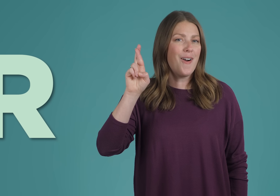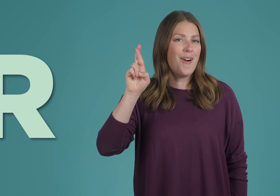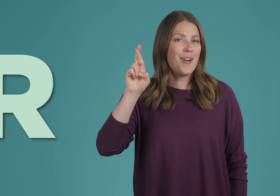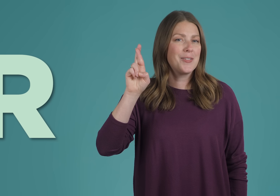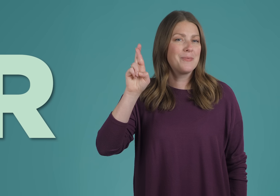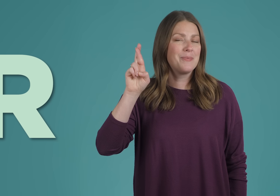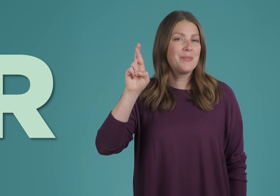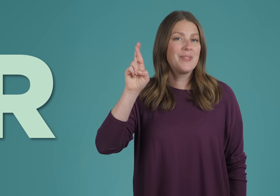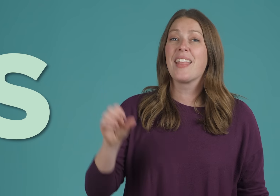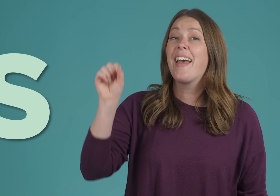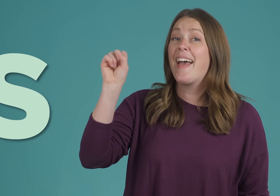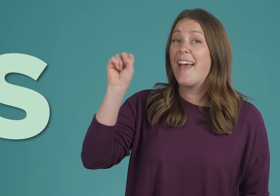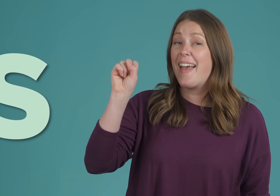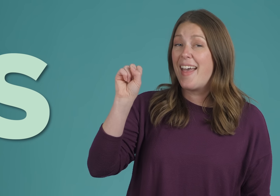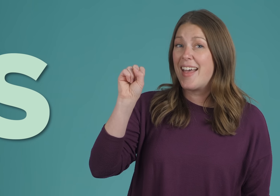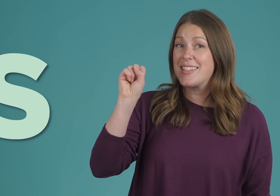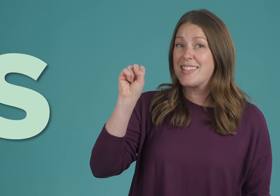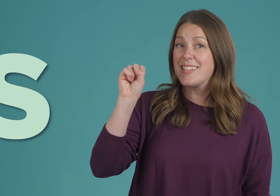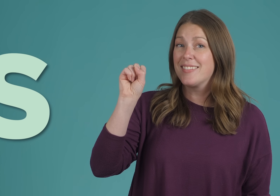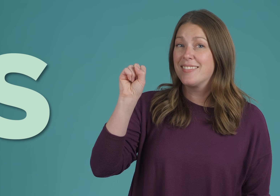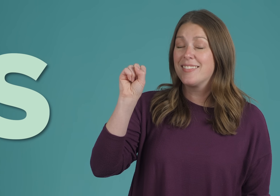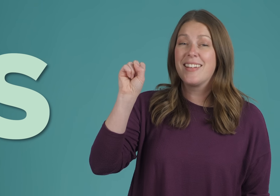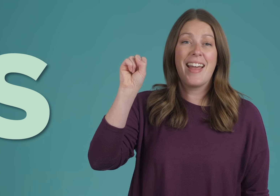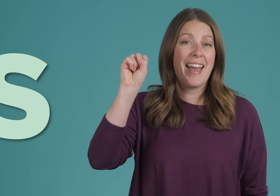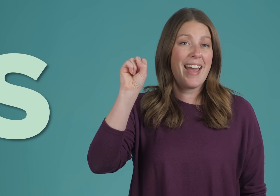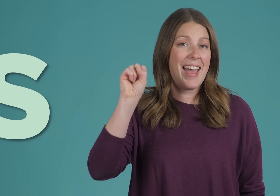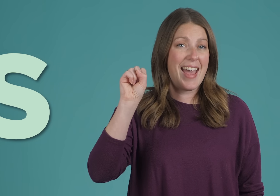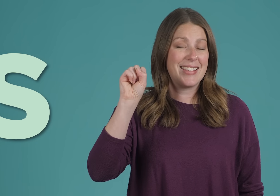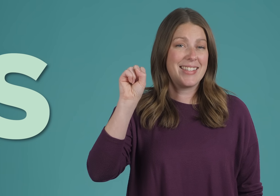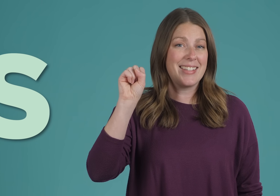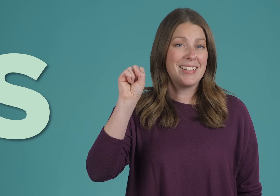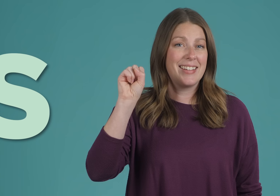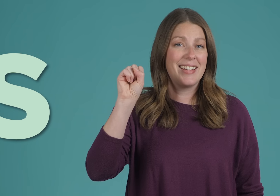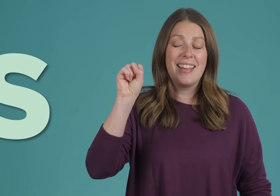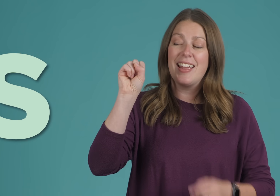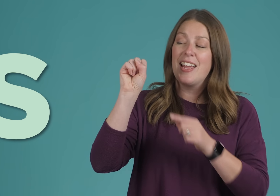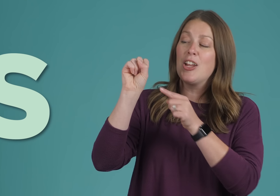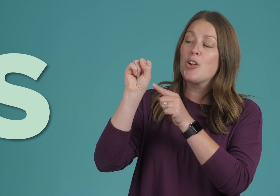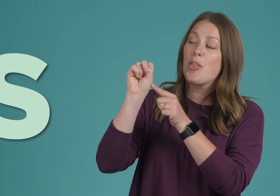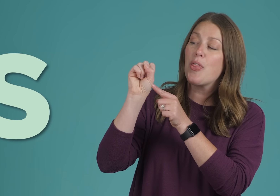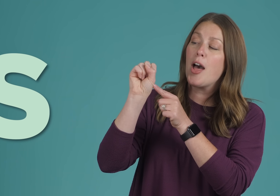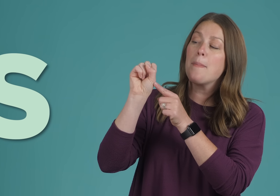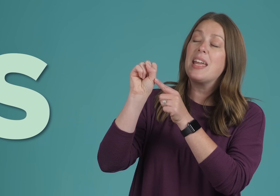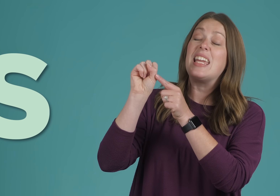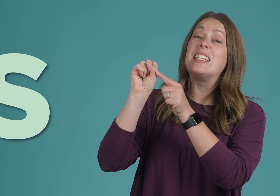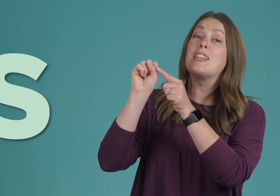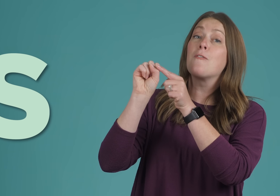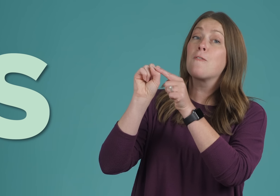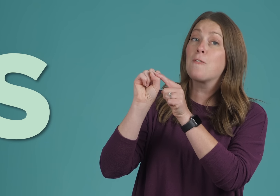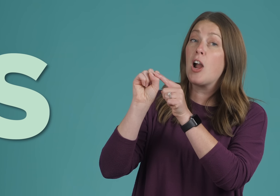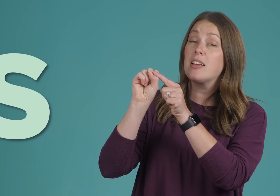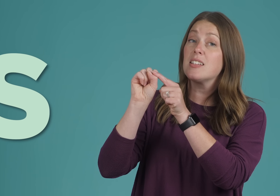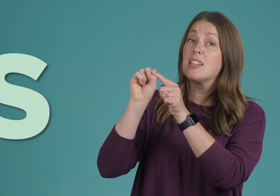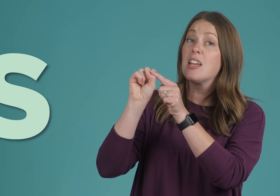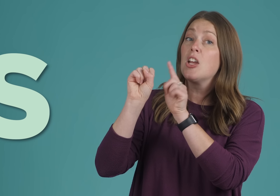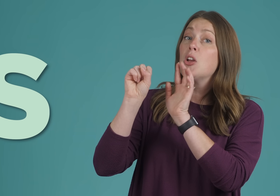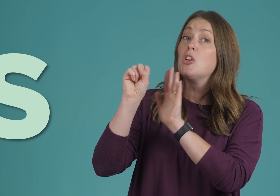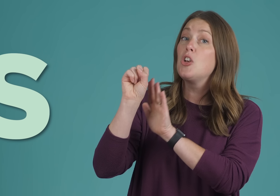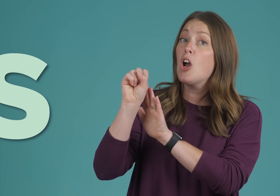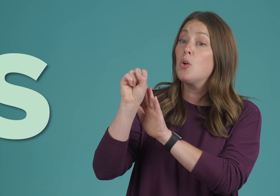R. S. S. Your thumb is in front. Note